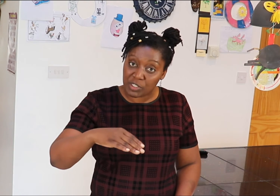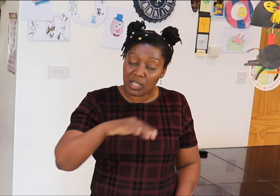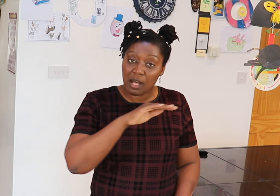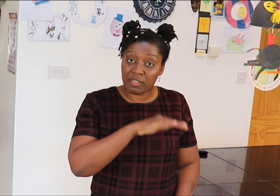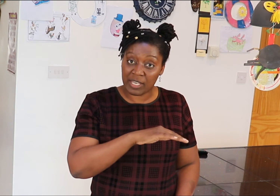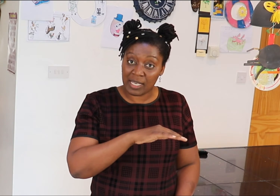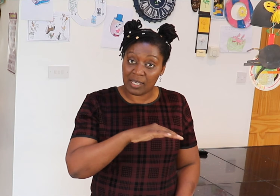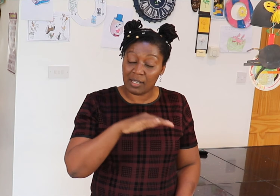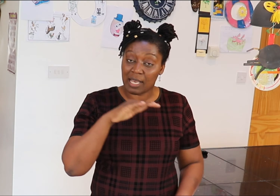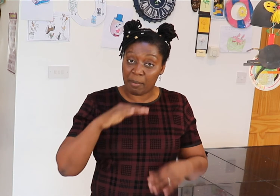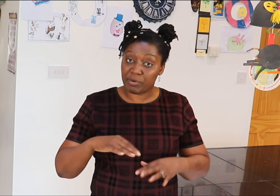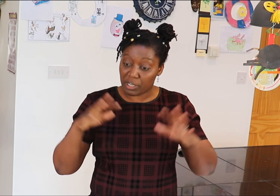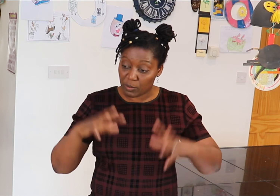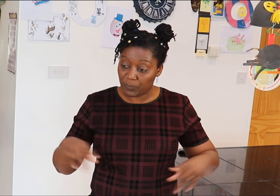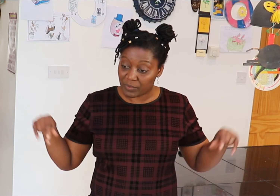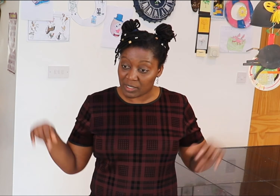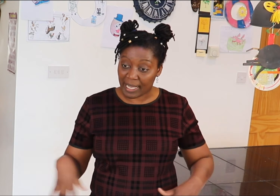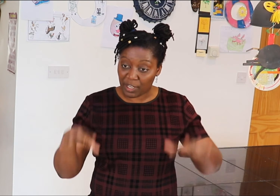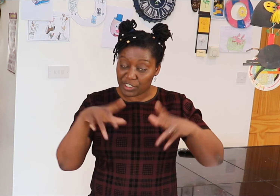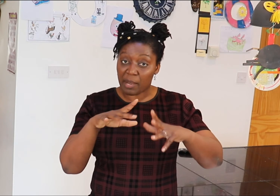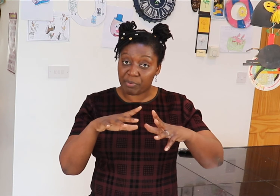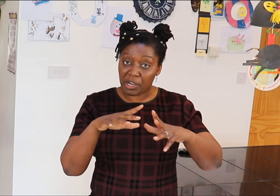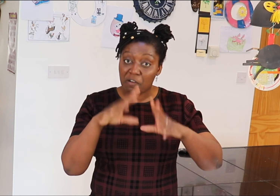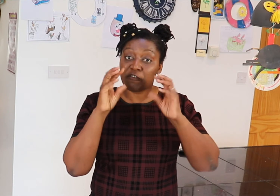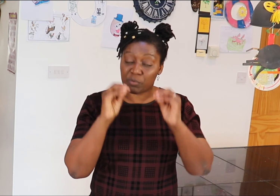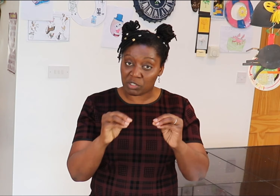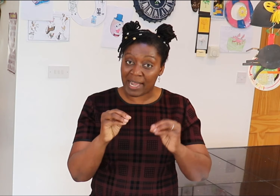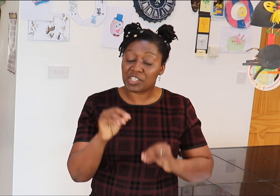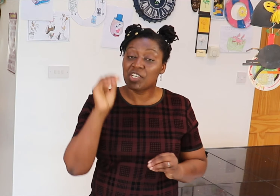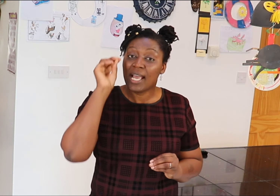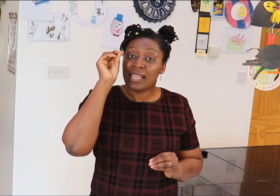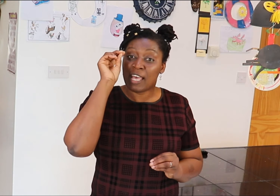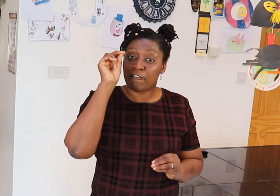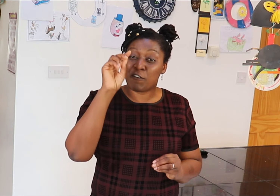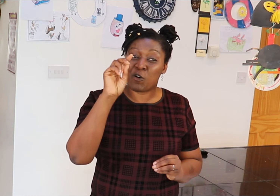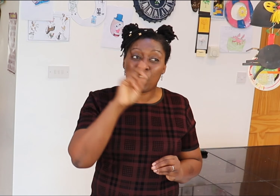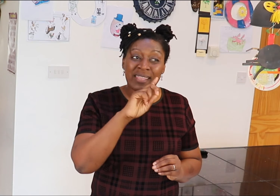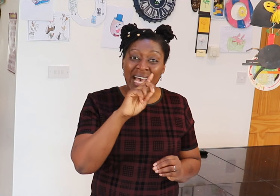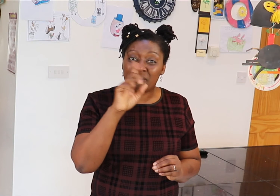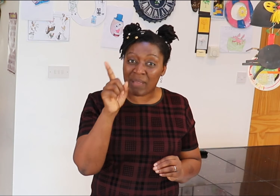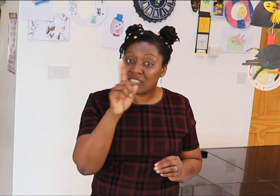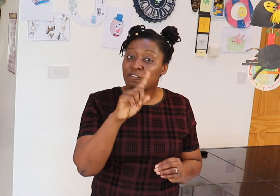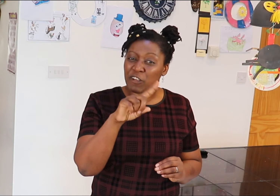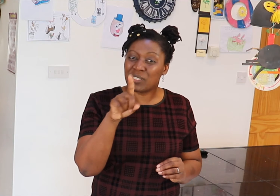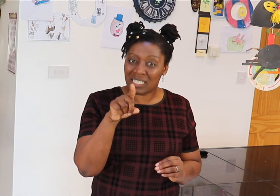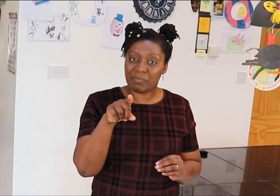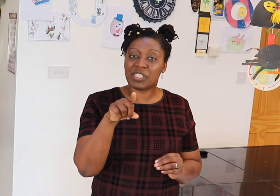built the embryo, the zygote embryo, from scratch. Therefore, that mesh filter